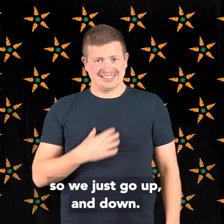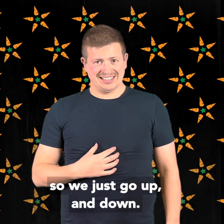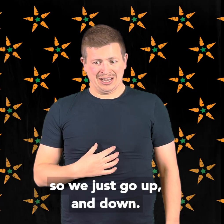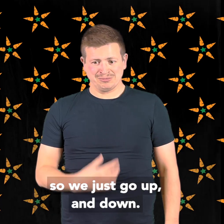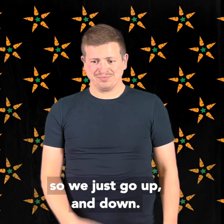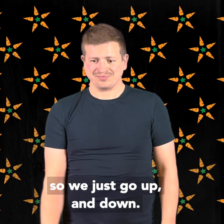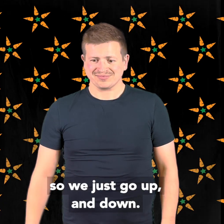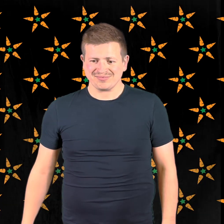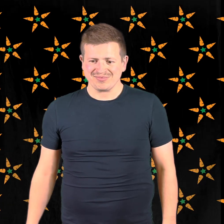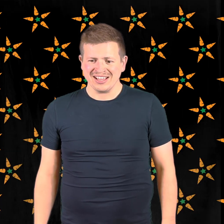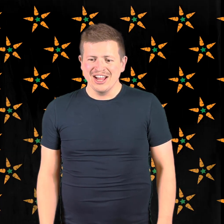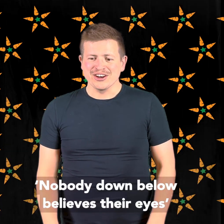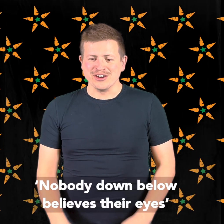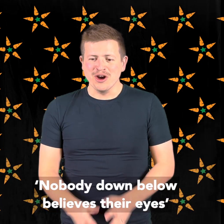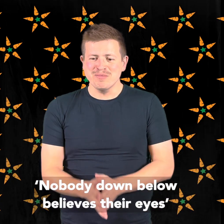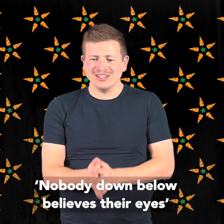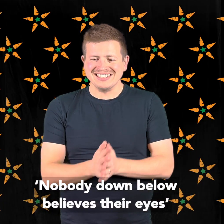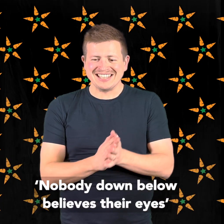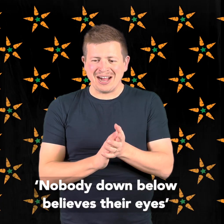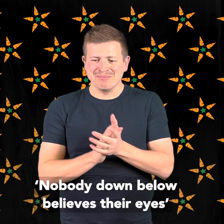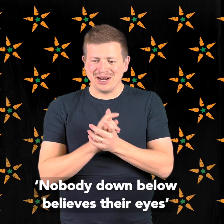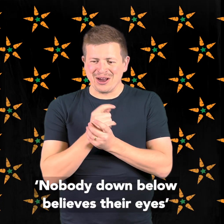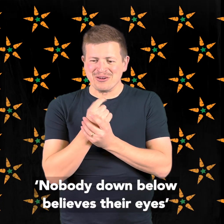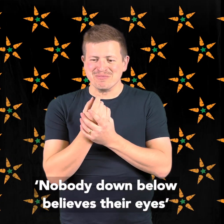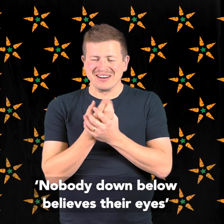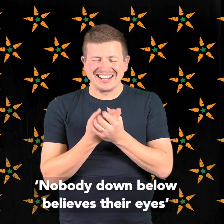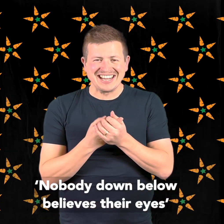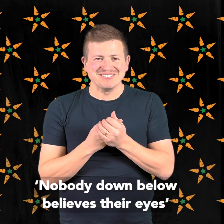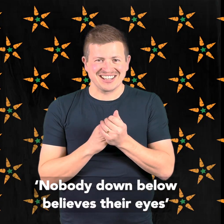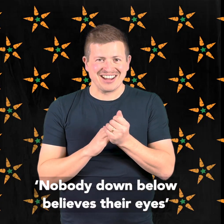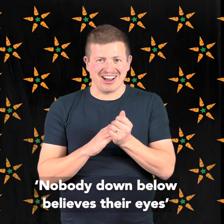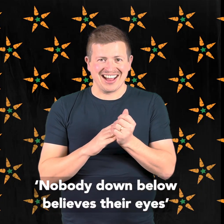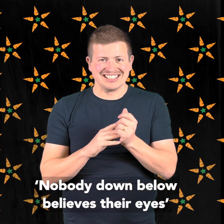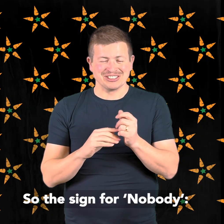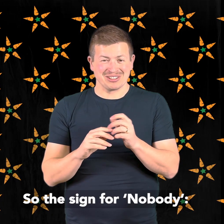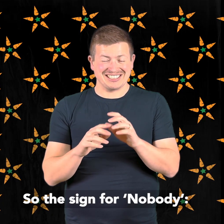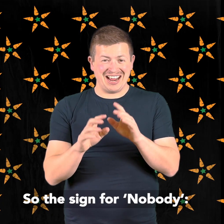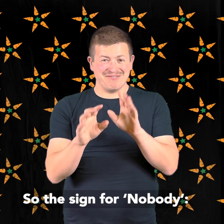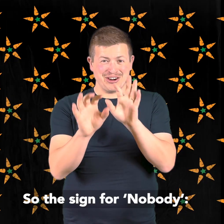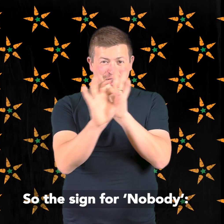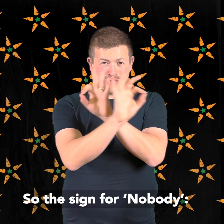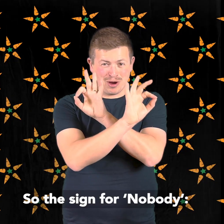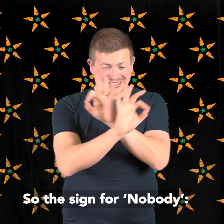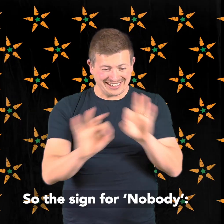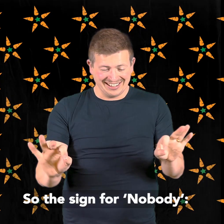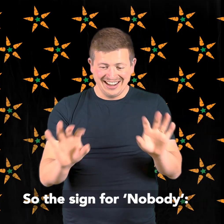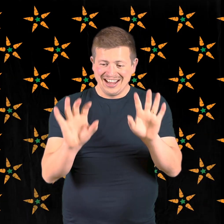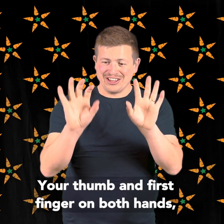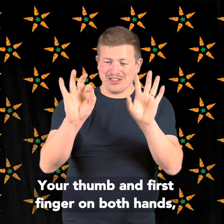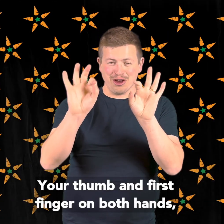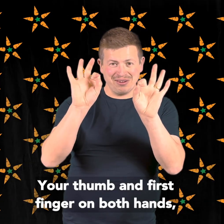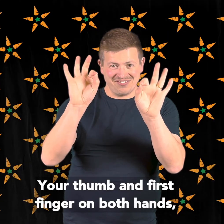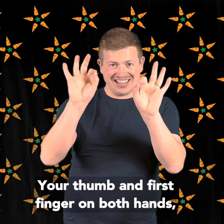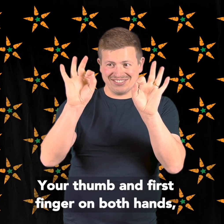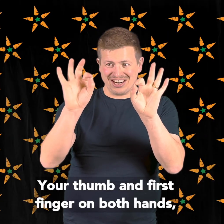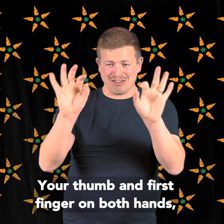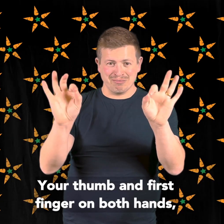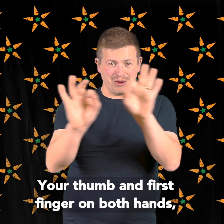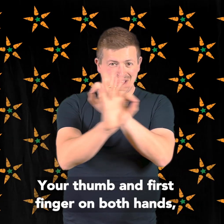down. Nobody down below believes their eyes. So the sign for nobody, your thumb and first finger on both